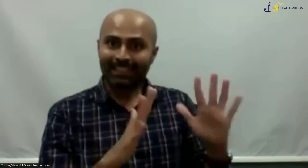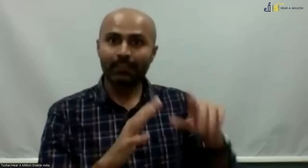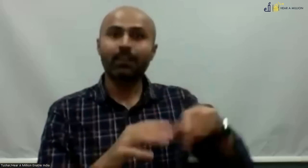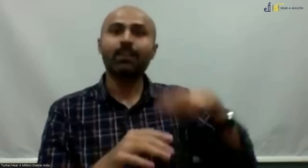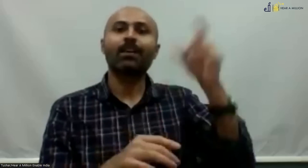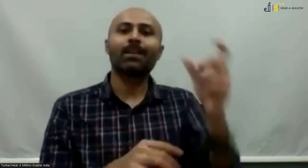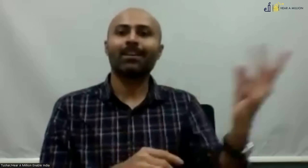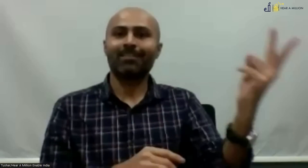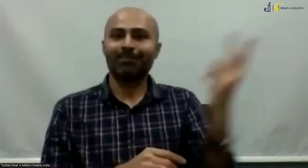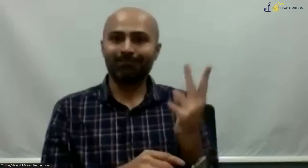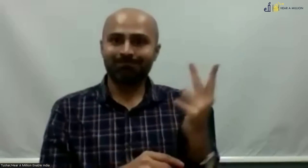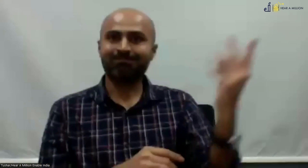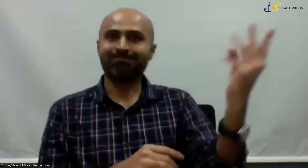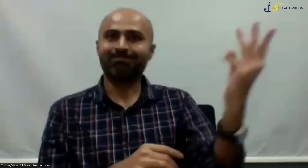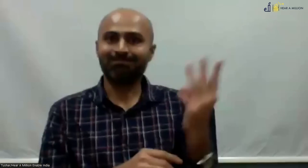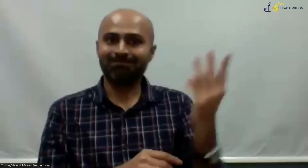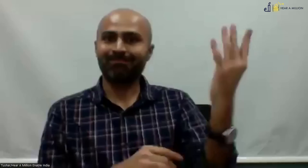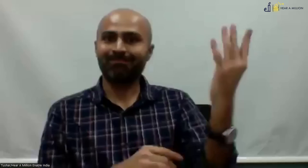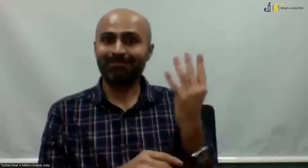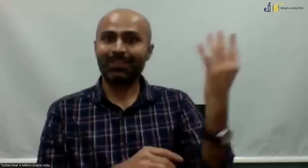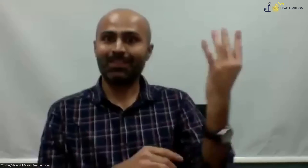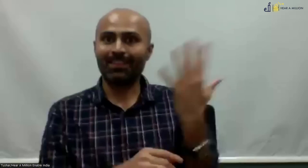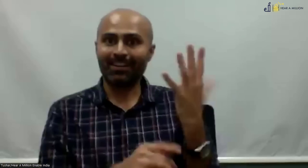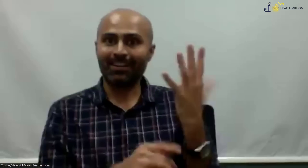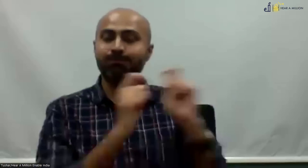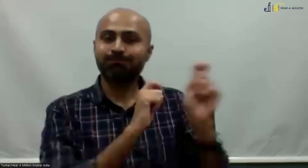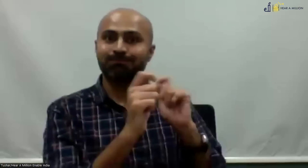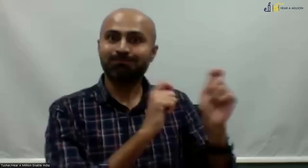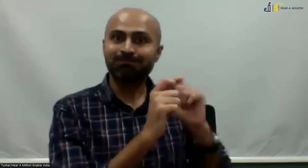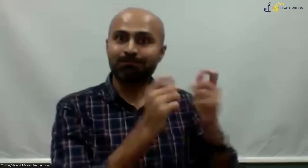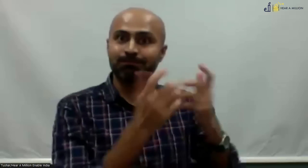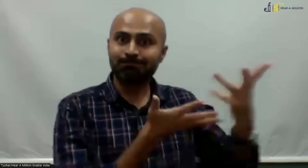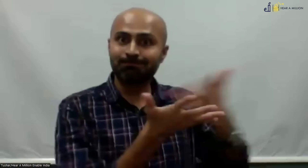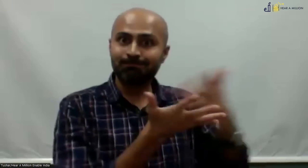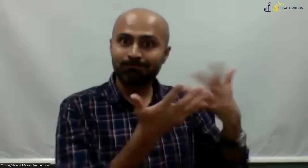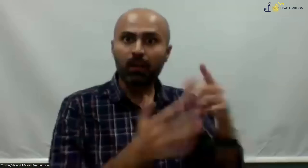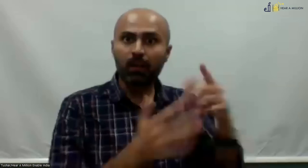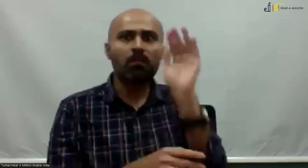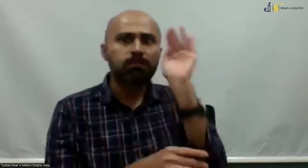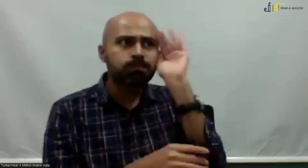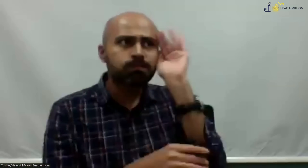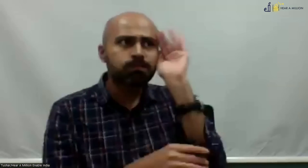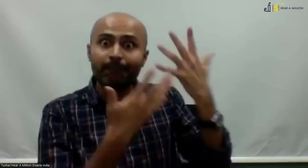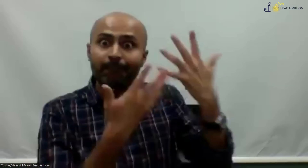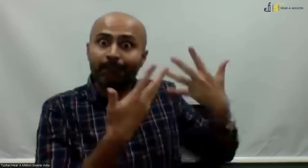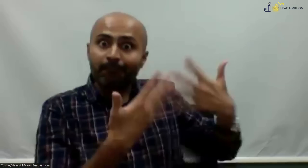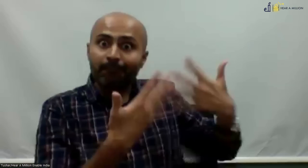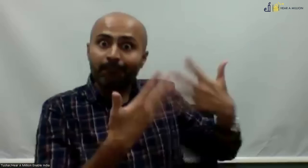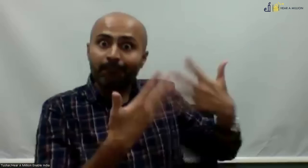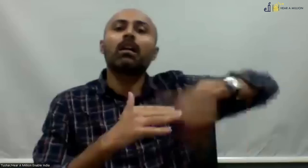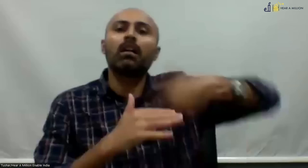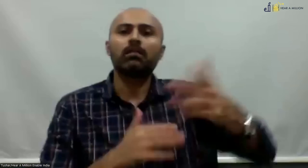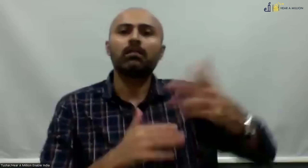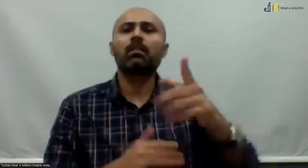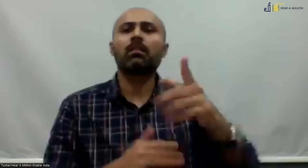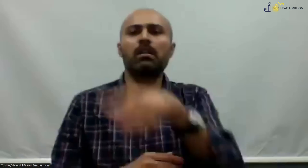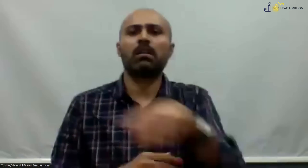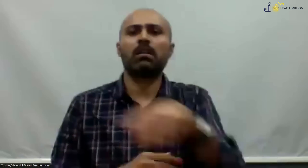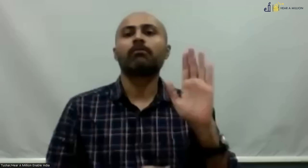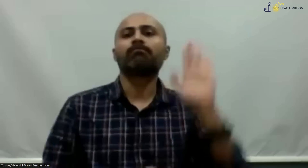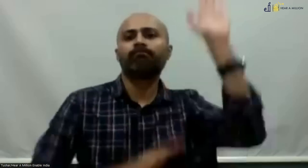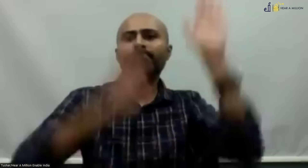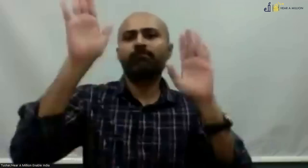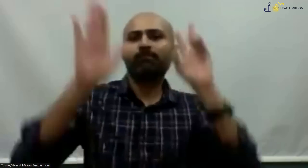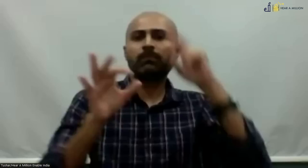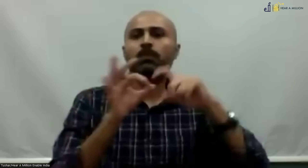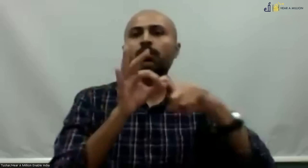one by one. We're going to have a short talk with them, and one after the other, we will hear about